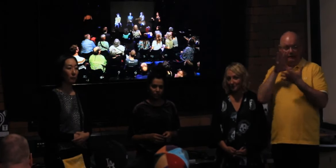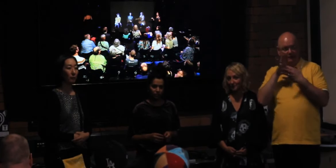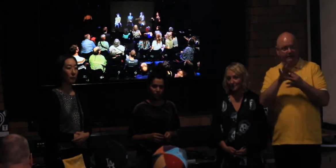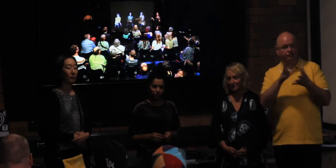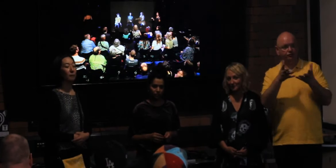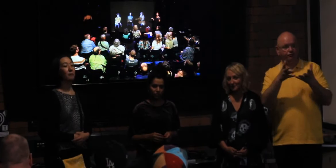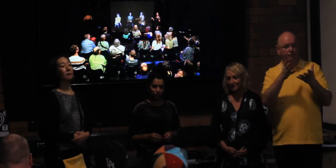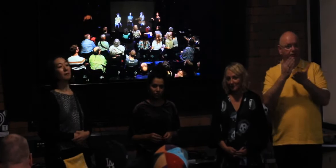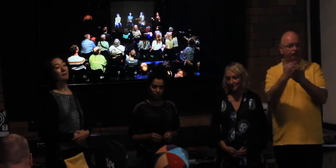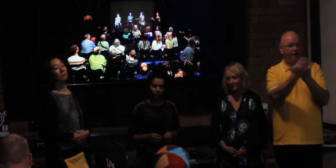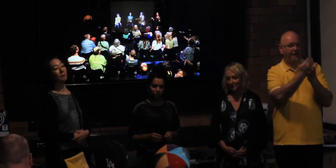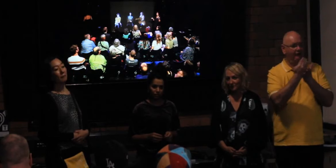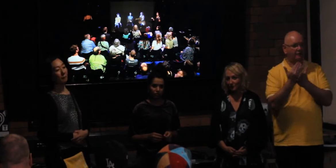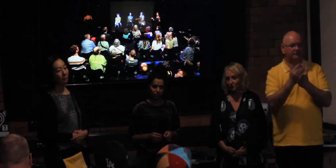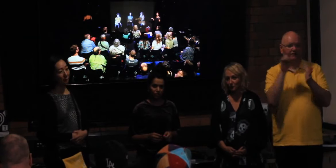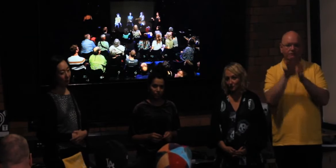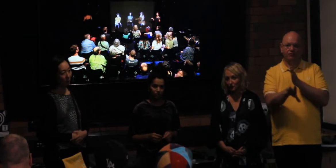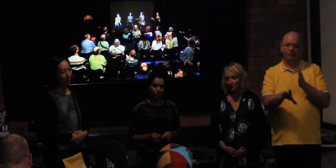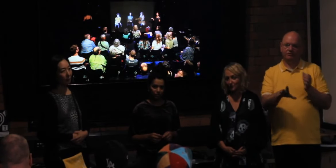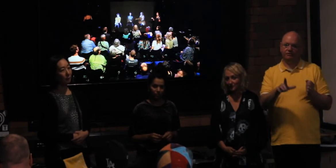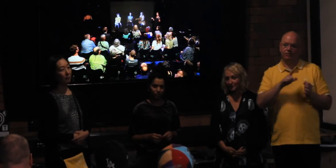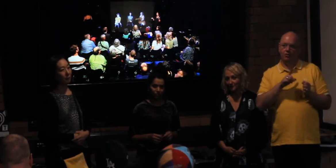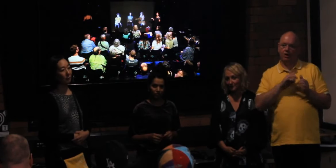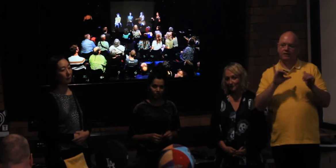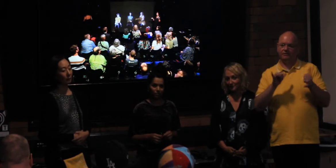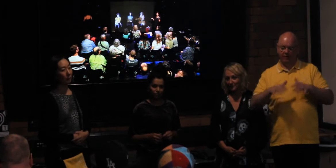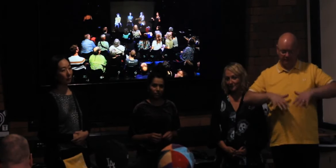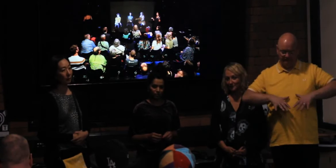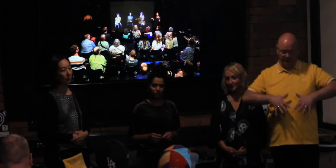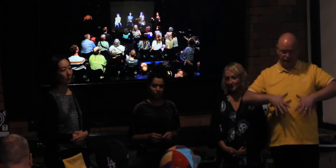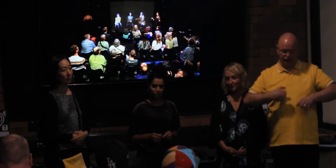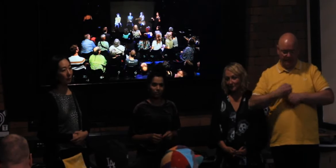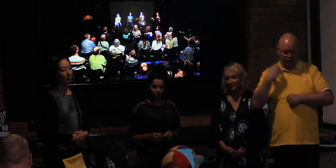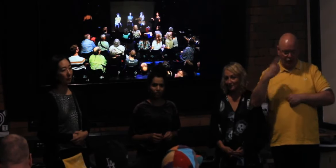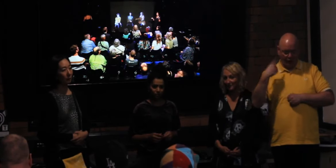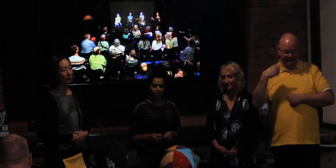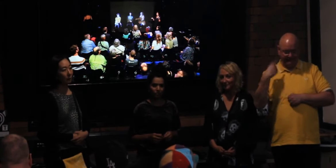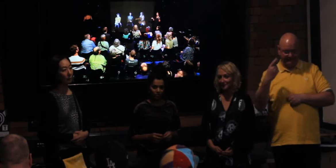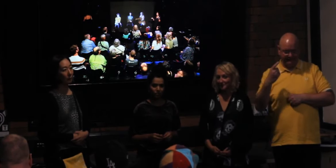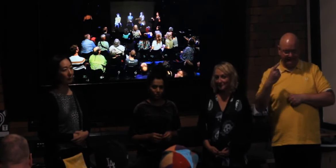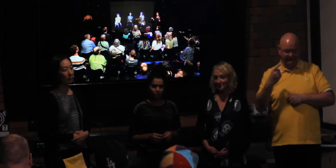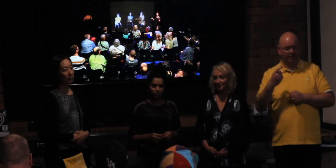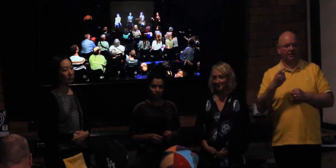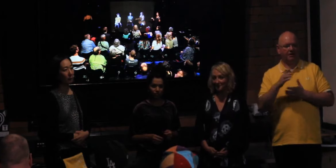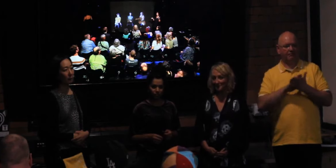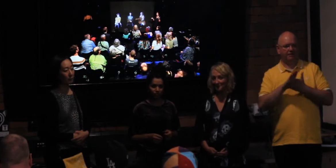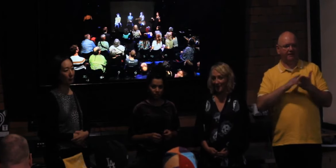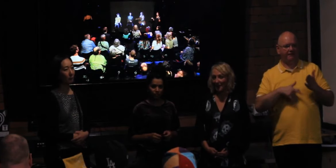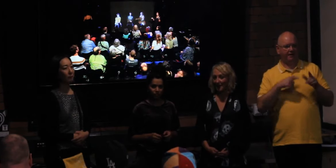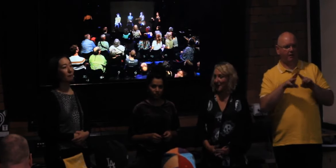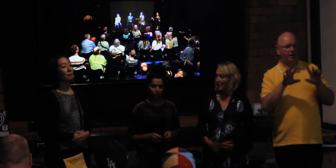experience. There were times when the silence, the noise of the vibration created an extra layer that made me feel slightly